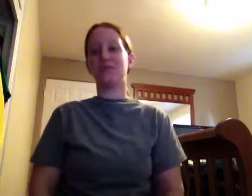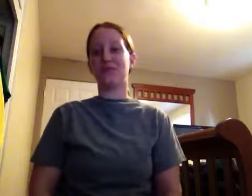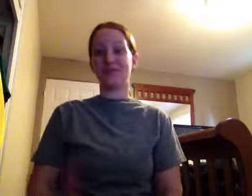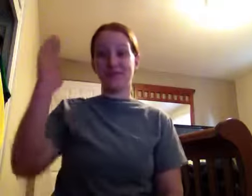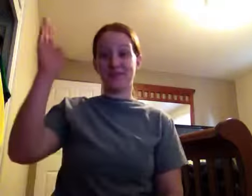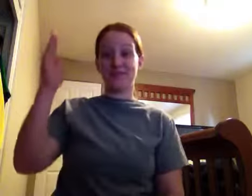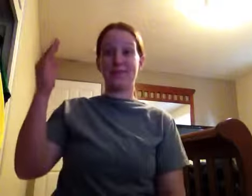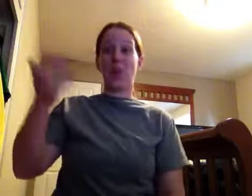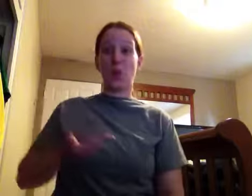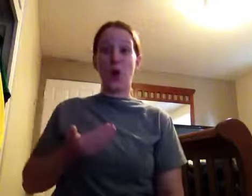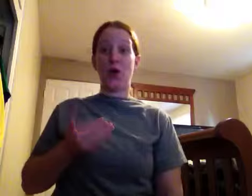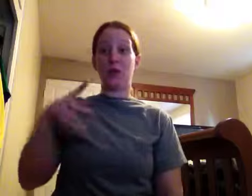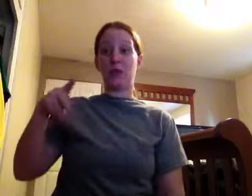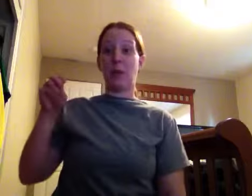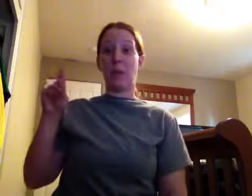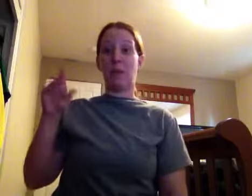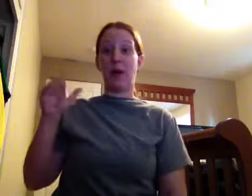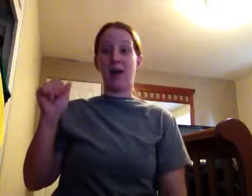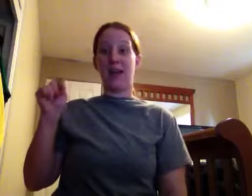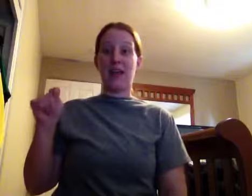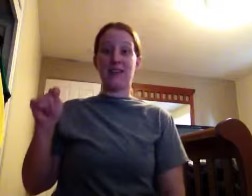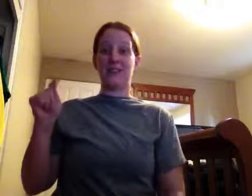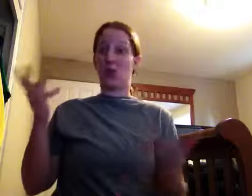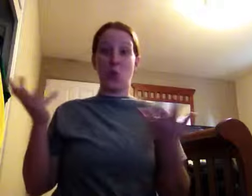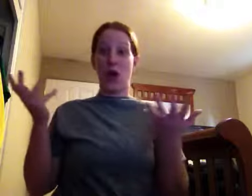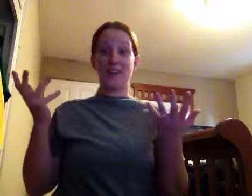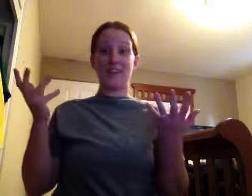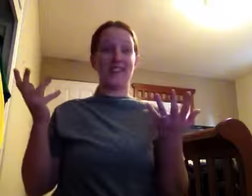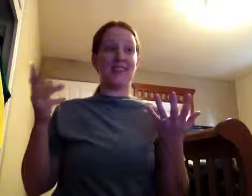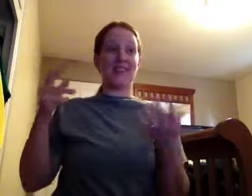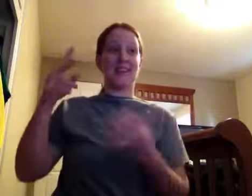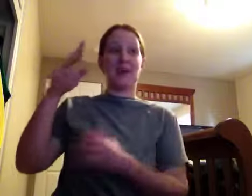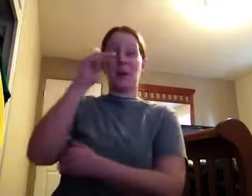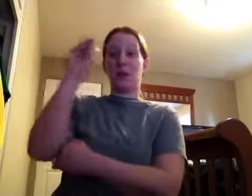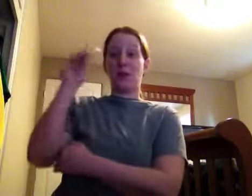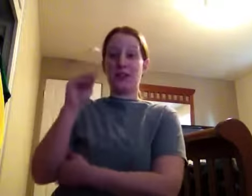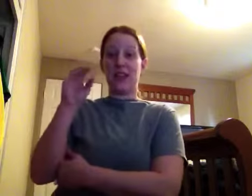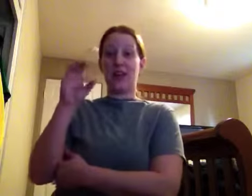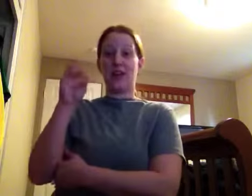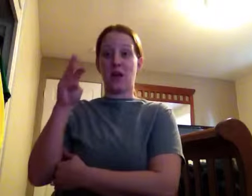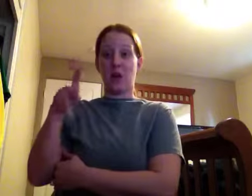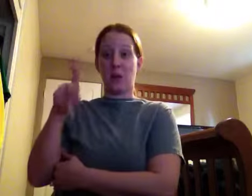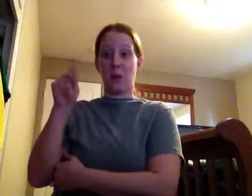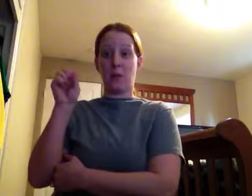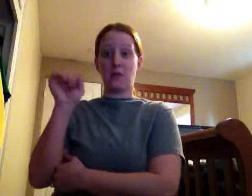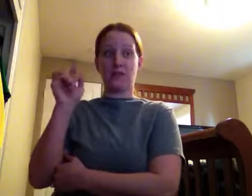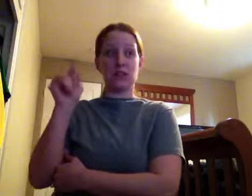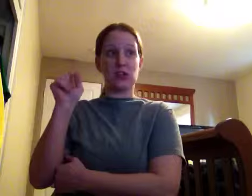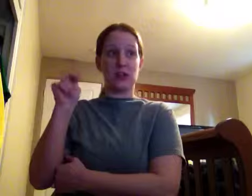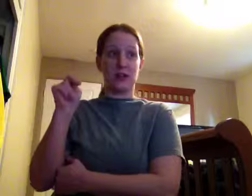Hi, welcome to a podcast on percent composition, empirical formulas, and molecular formulas. Today we're going to learn how these tie into